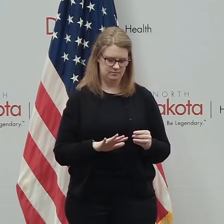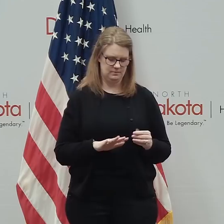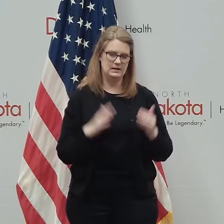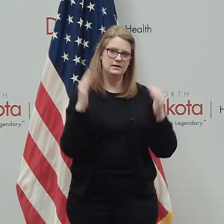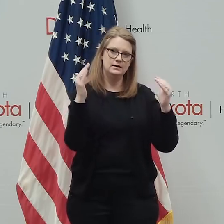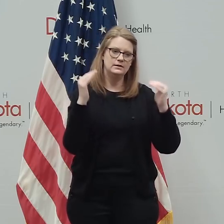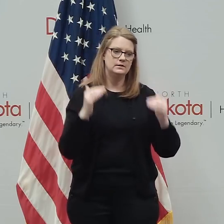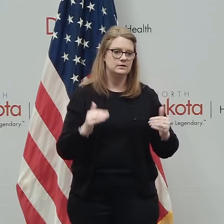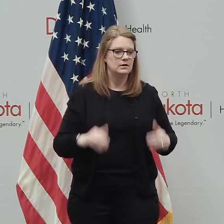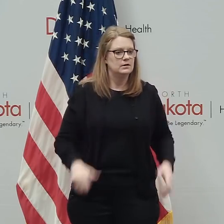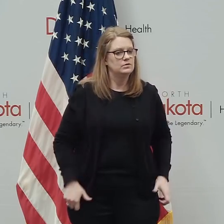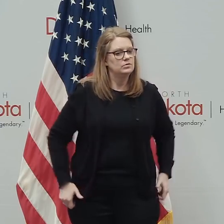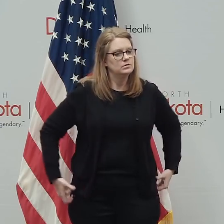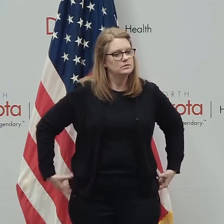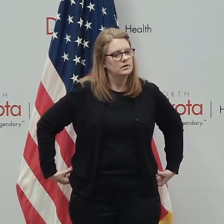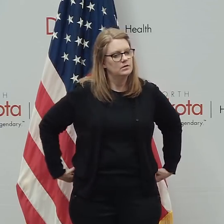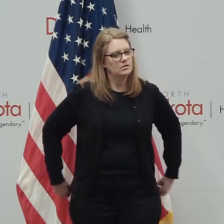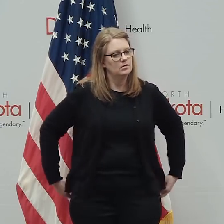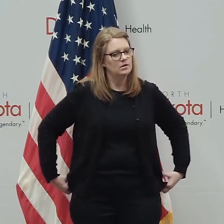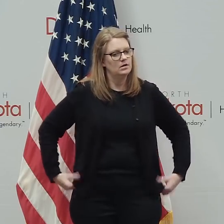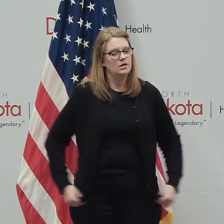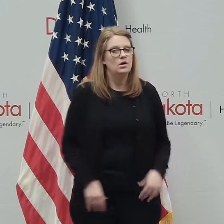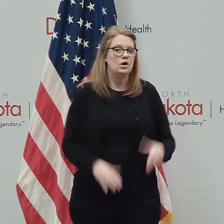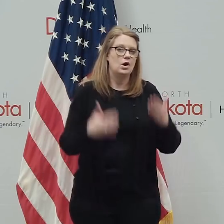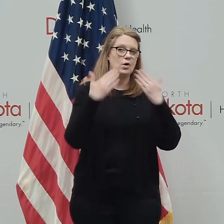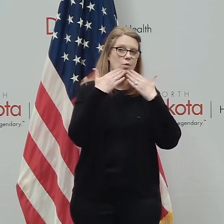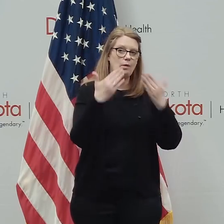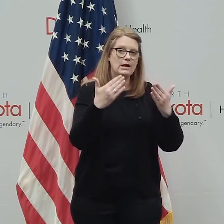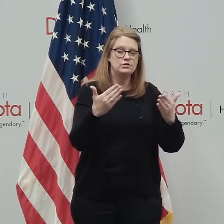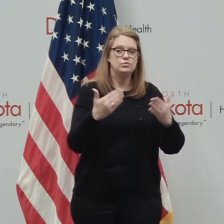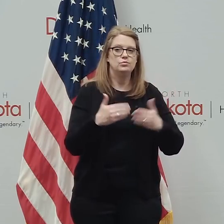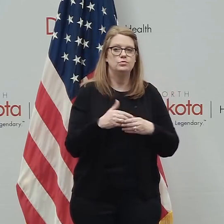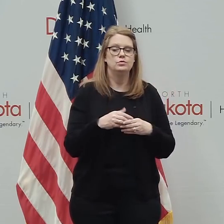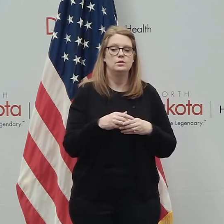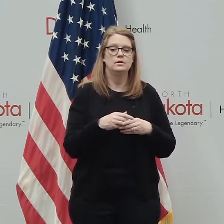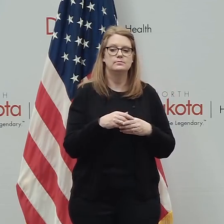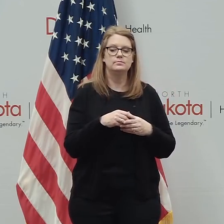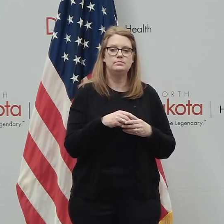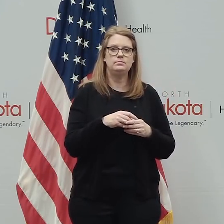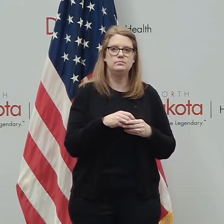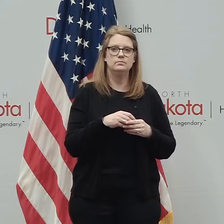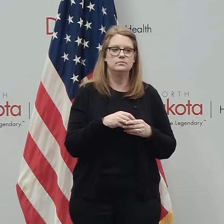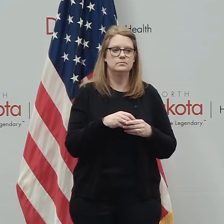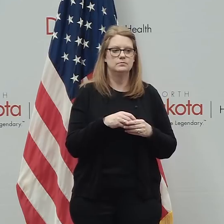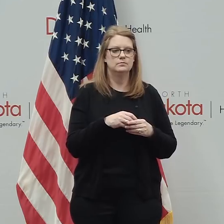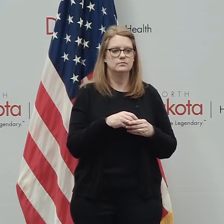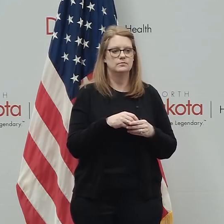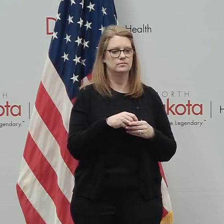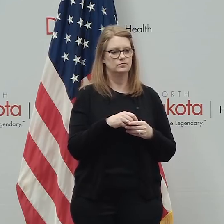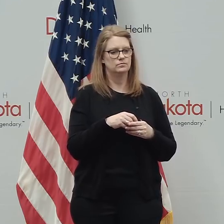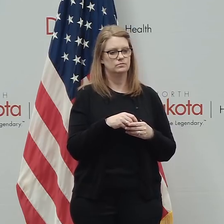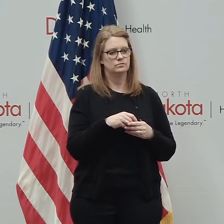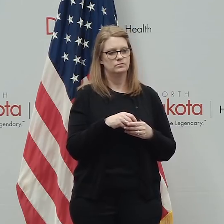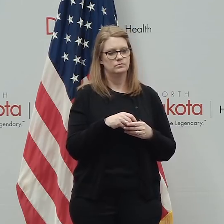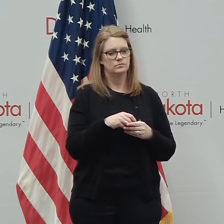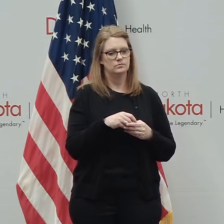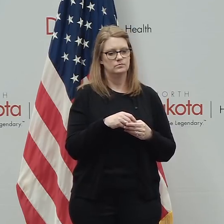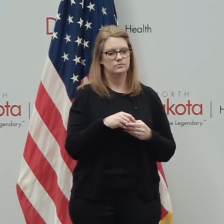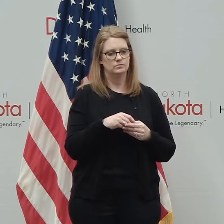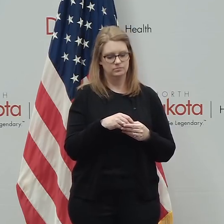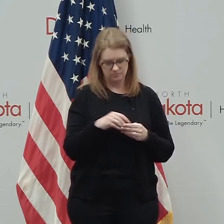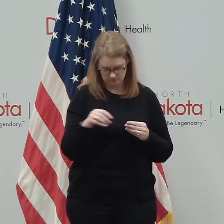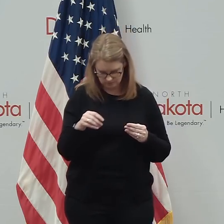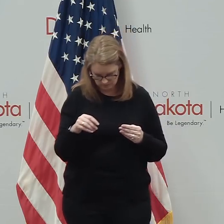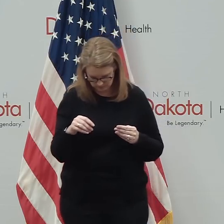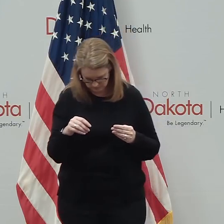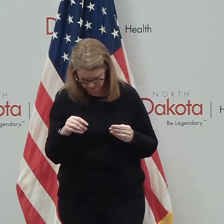Next up is gratitude, then we'll go to Q&A. But under gratitude, I want